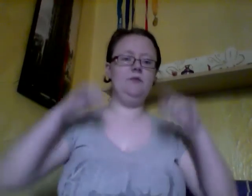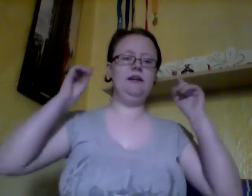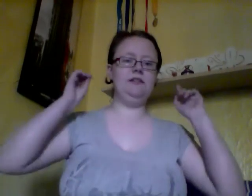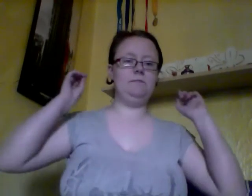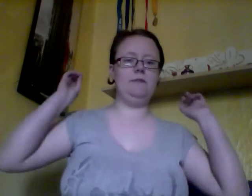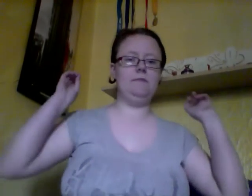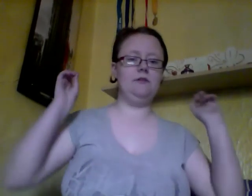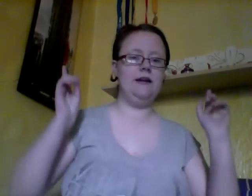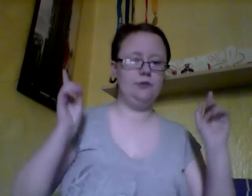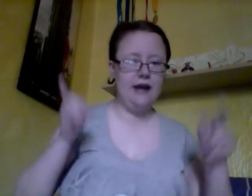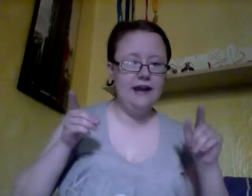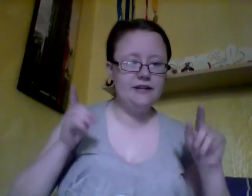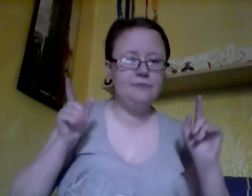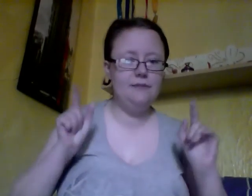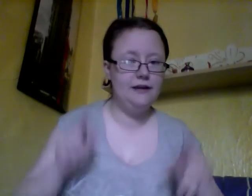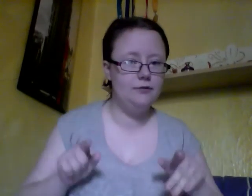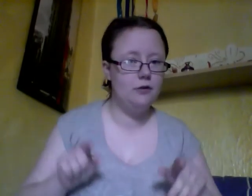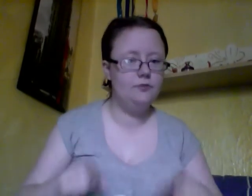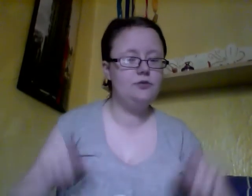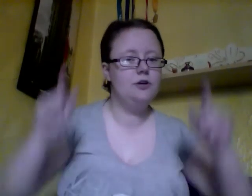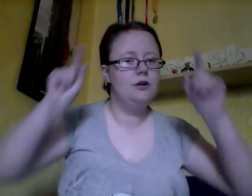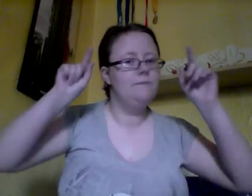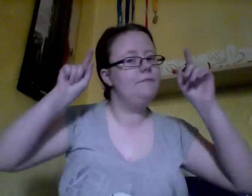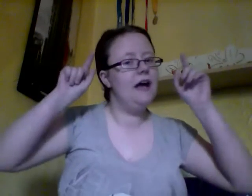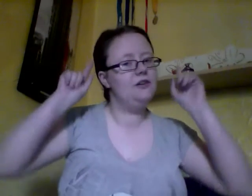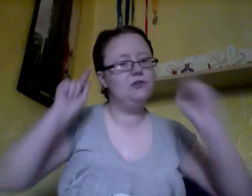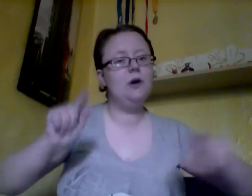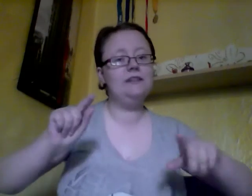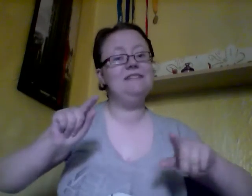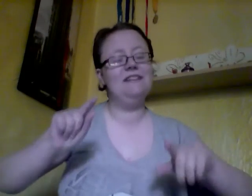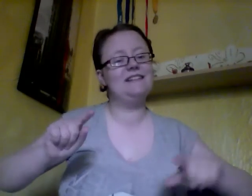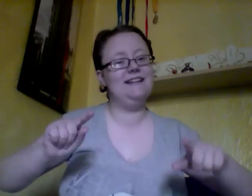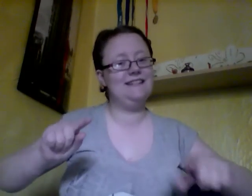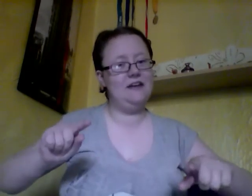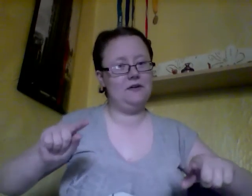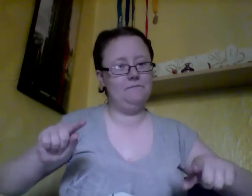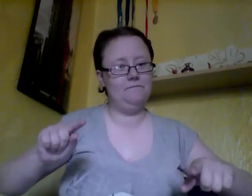is sent into hiding by Mycroft. That is not the same thing as getting together.